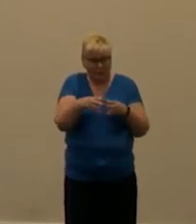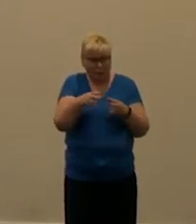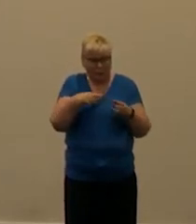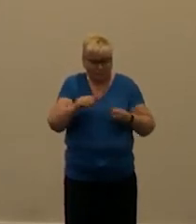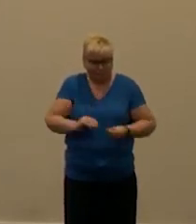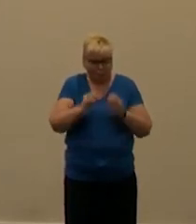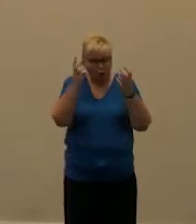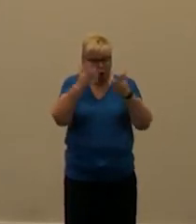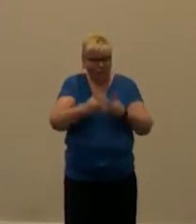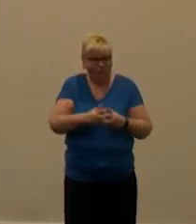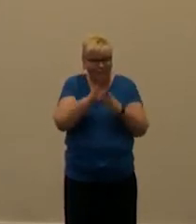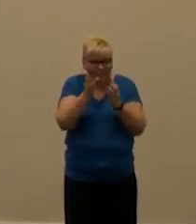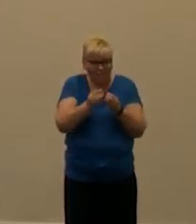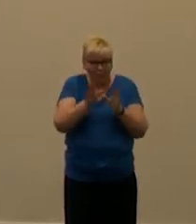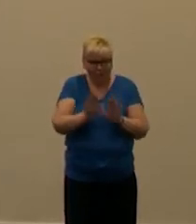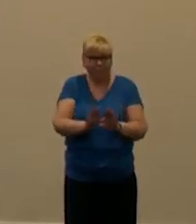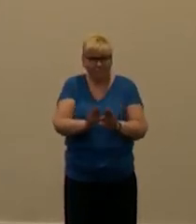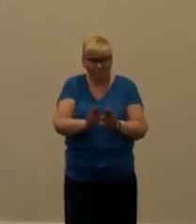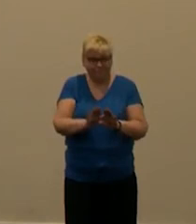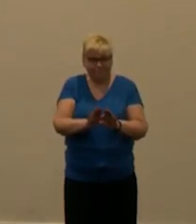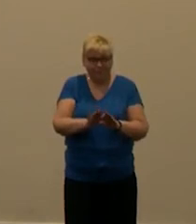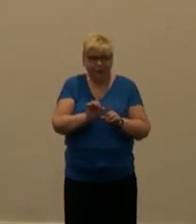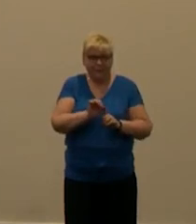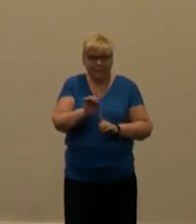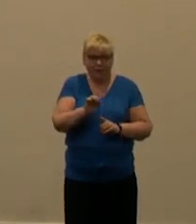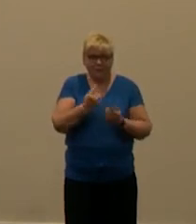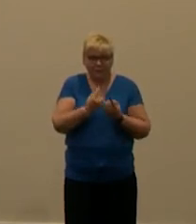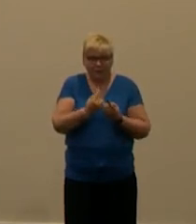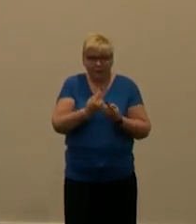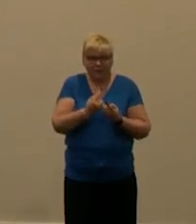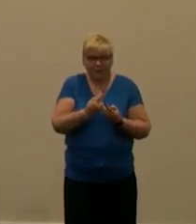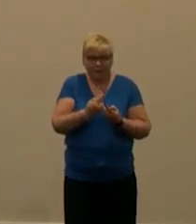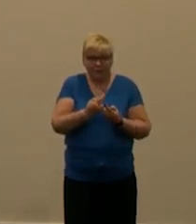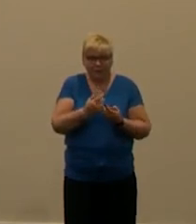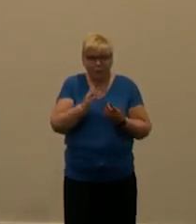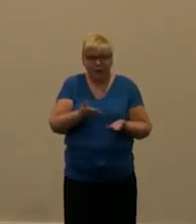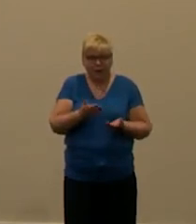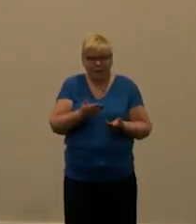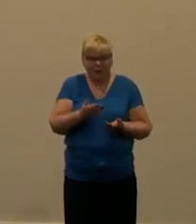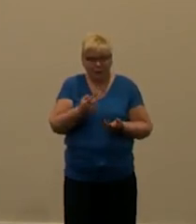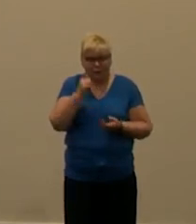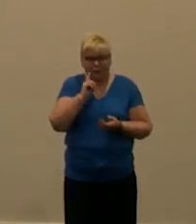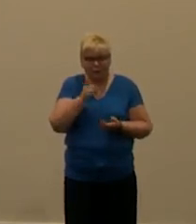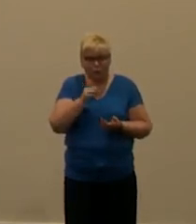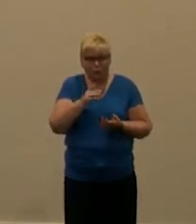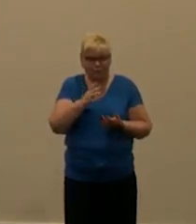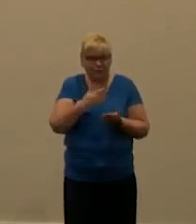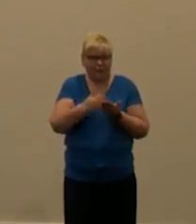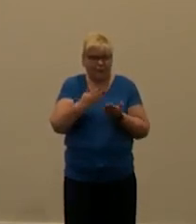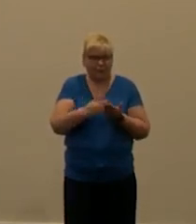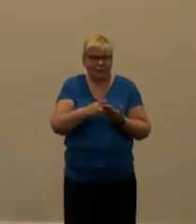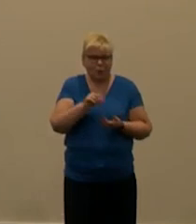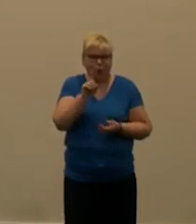everything. And the first, what you have to configure, but the decision what you have to clarify is,